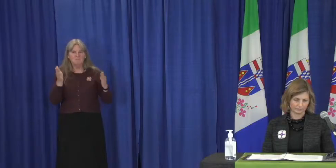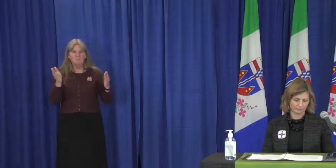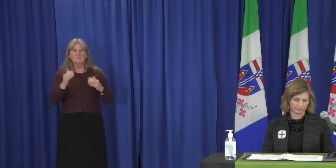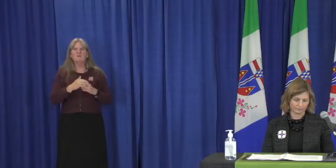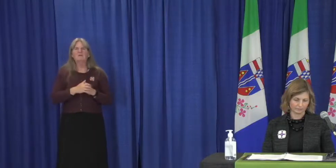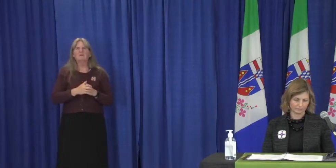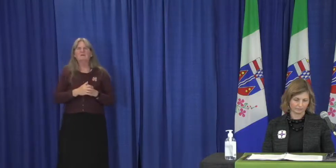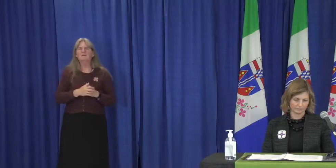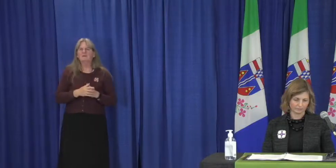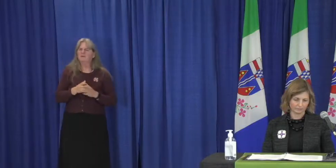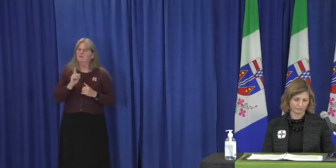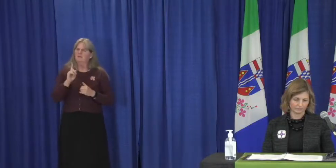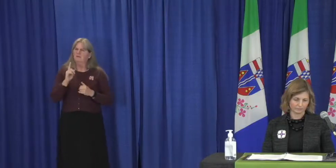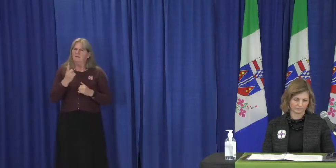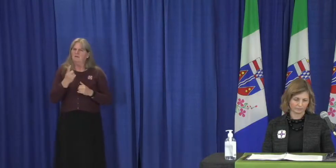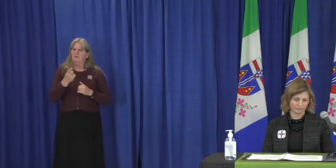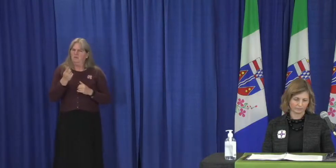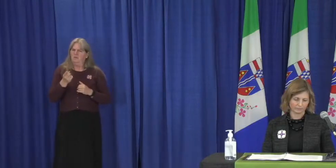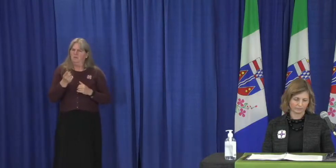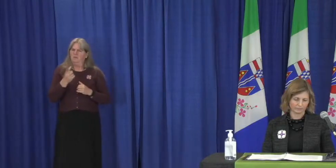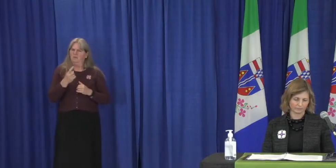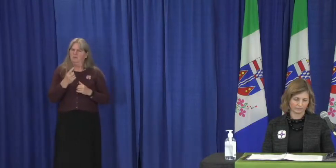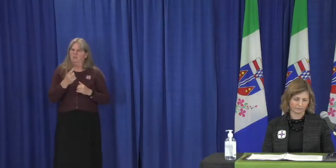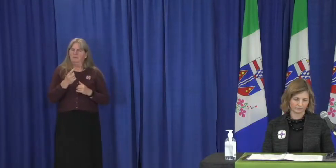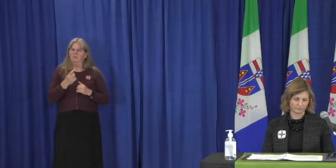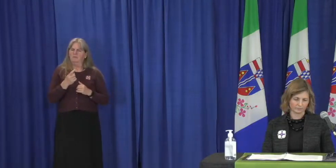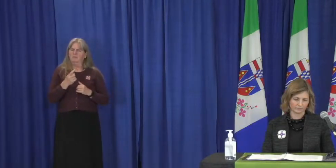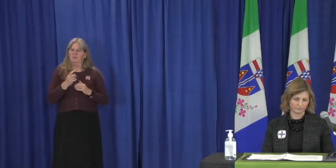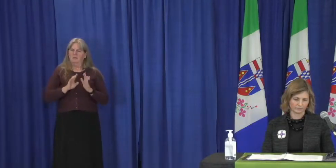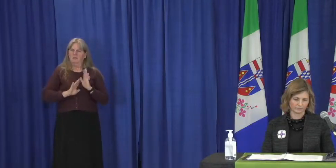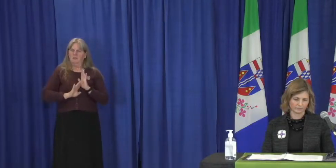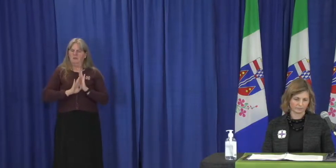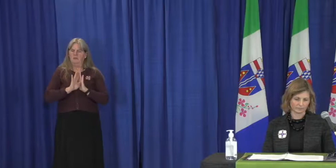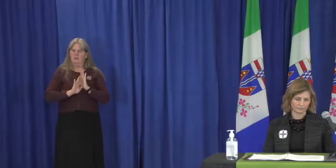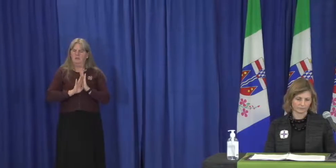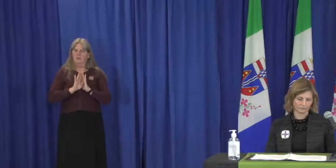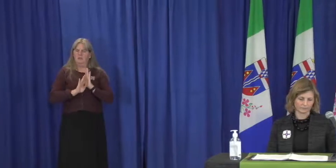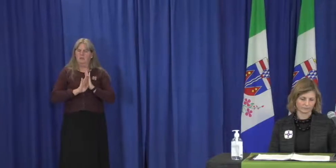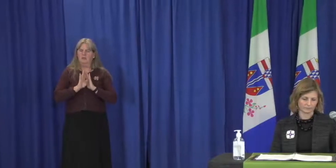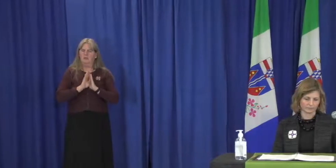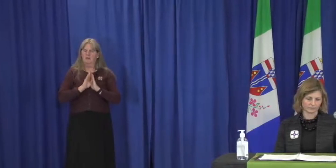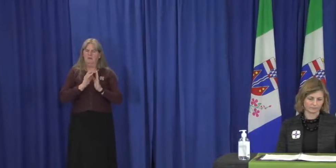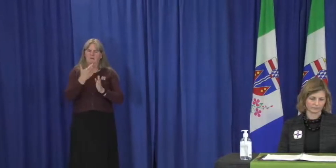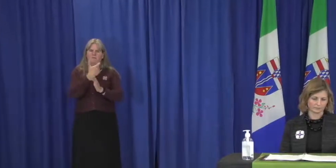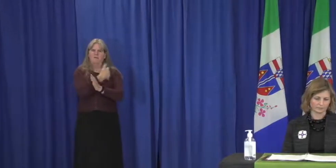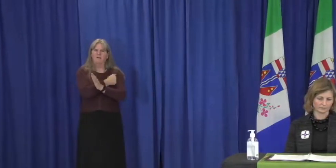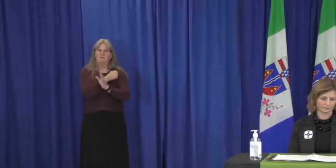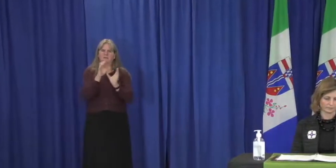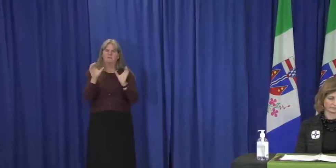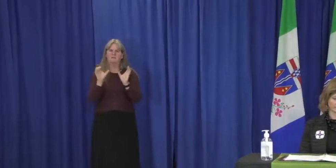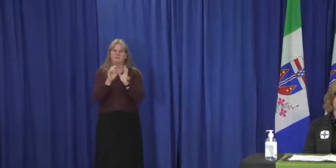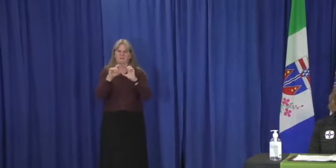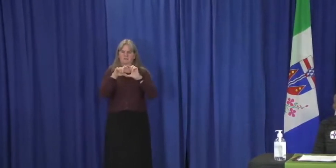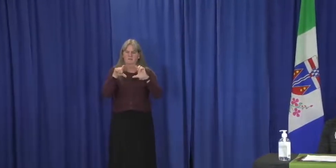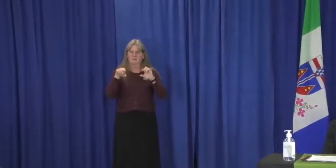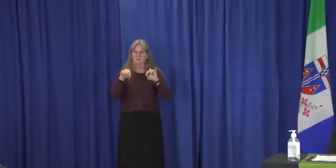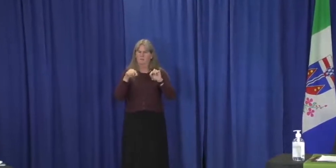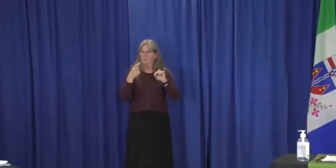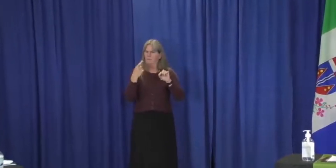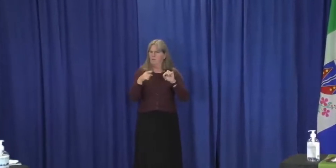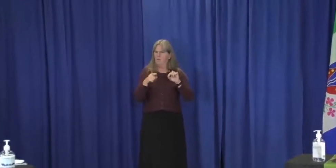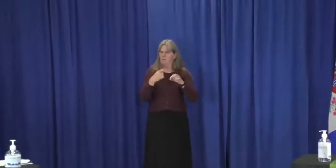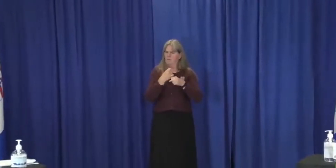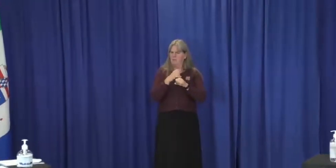one, you mentioned that you're in the process of coming up with some kind of vaccine certificate or something similar. What's the timeline for having that come